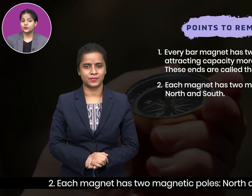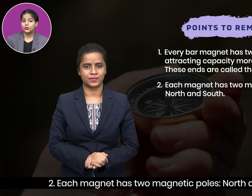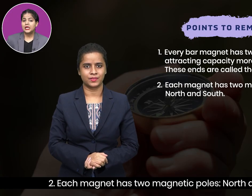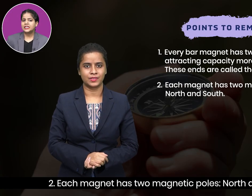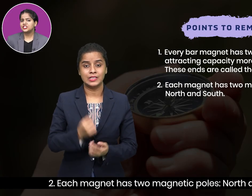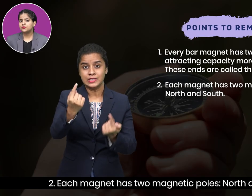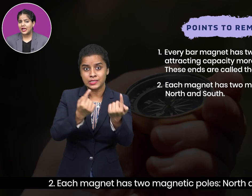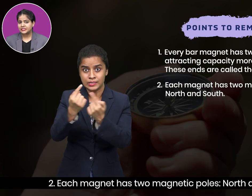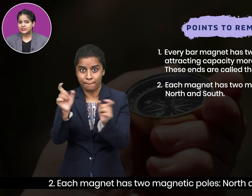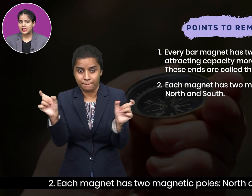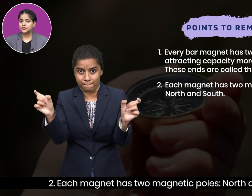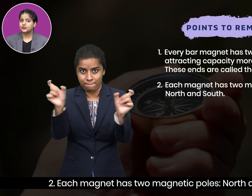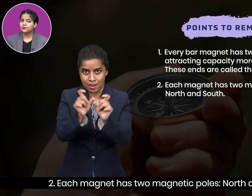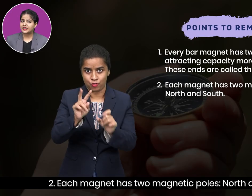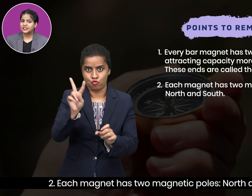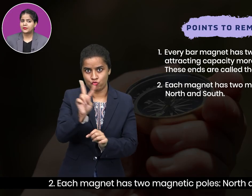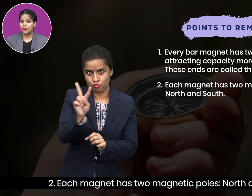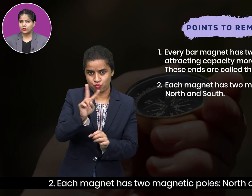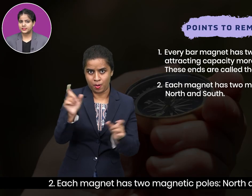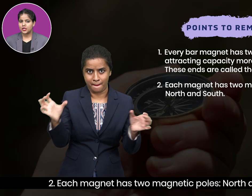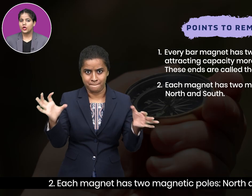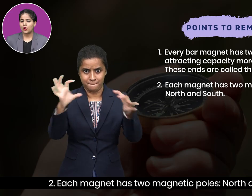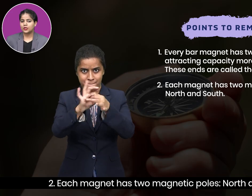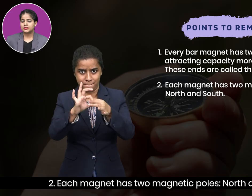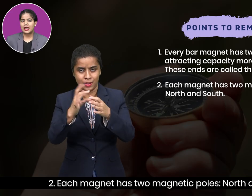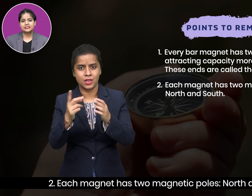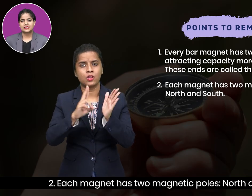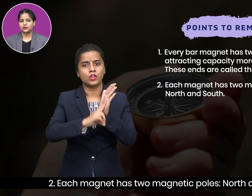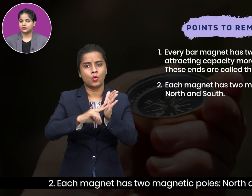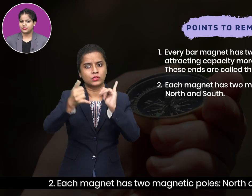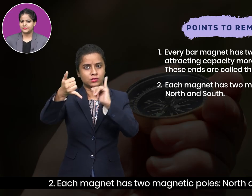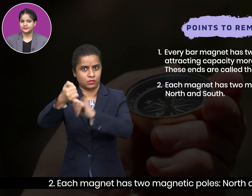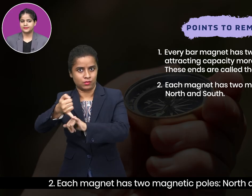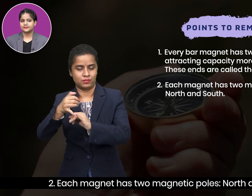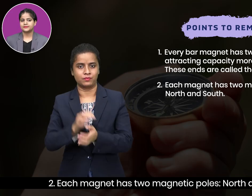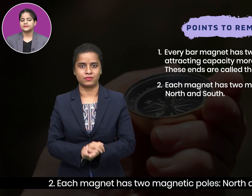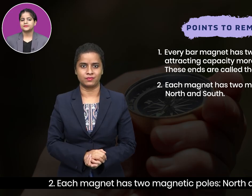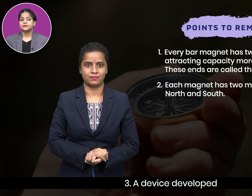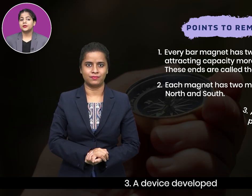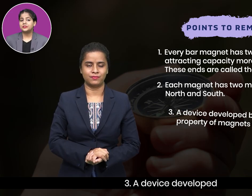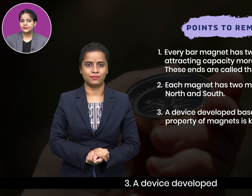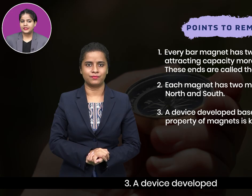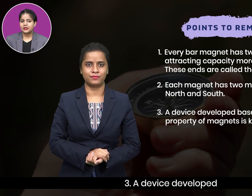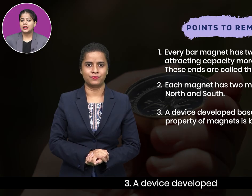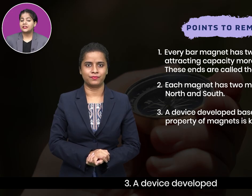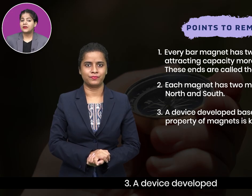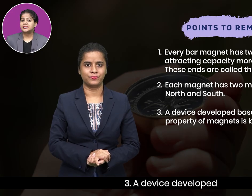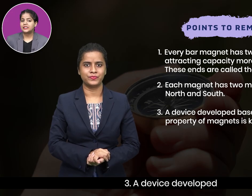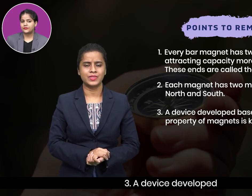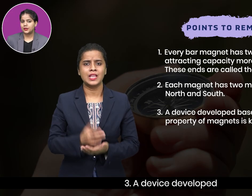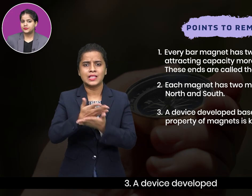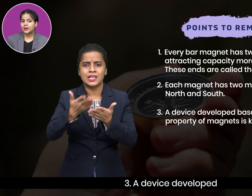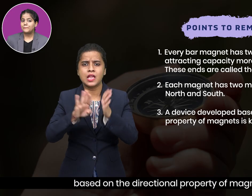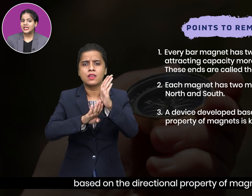Number 2. Each magnet has two magnetic poles, north and south. Number 3. A